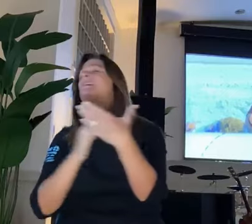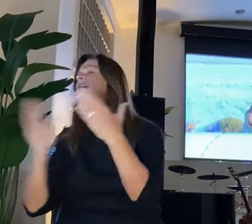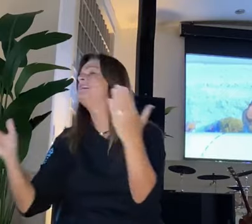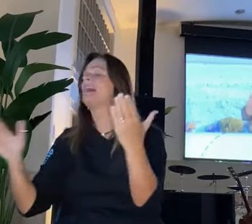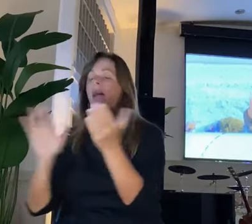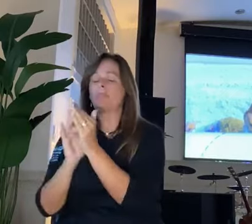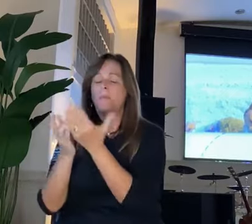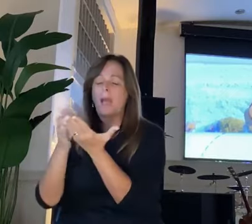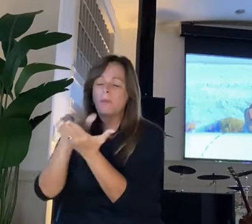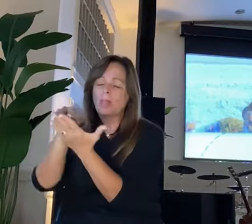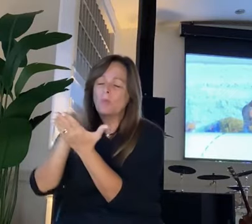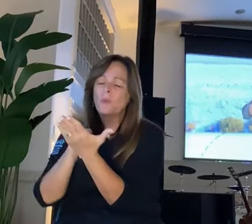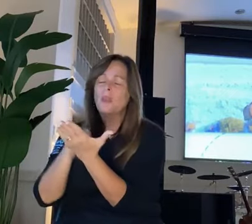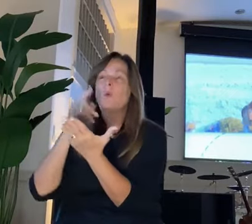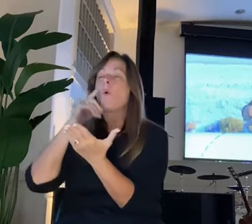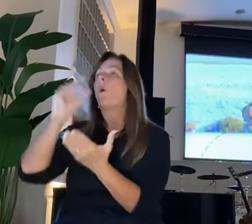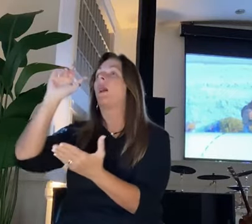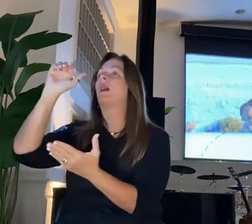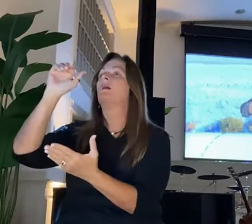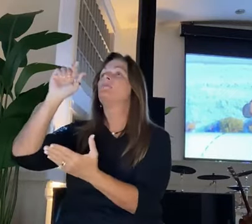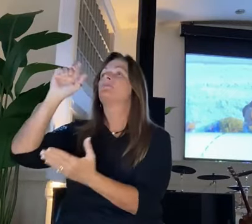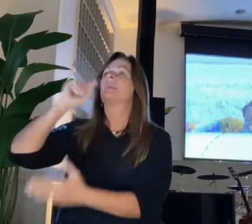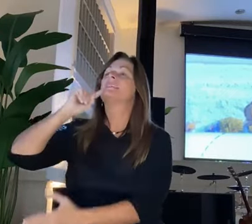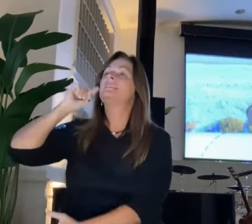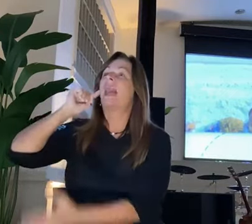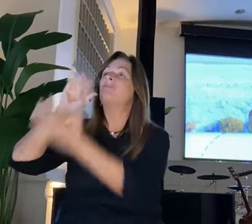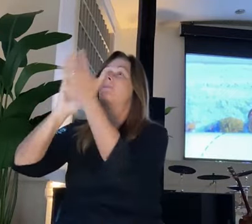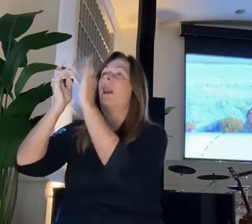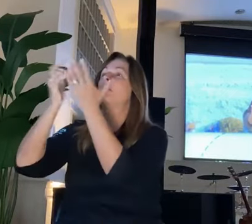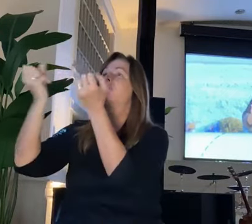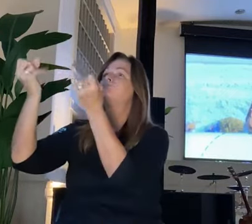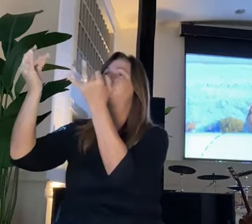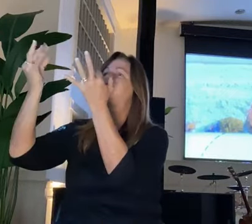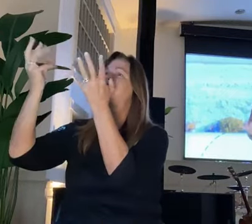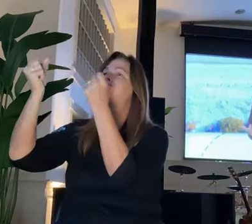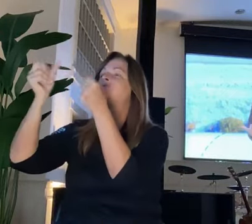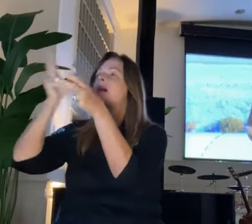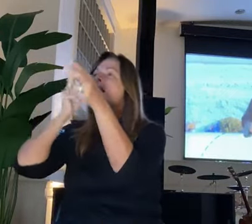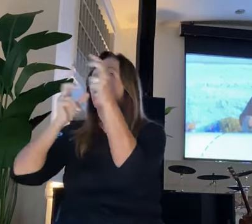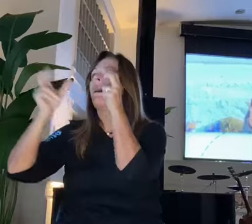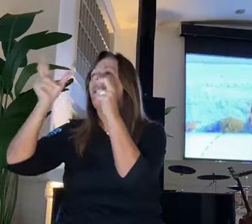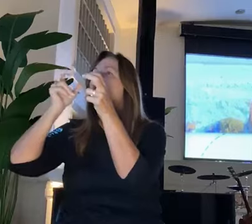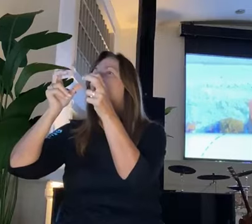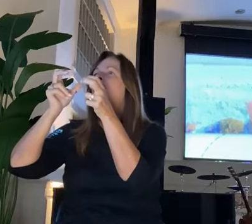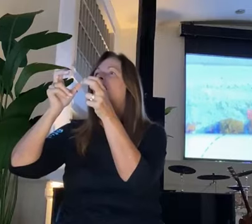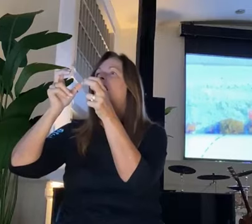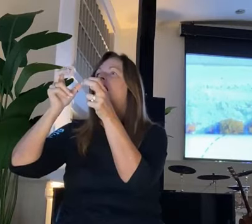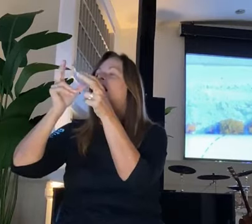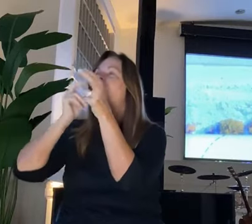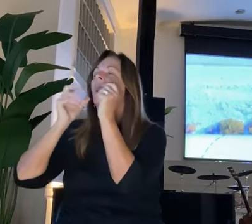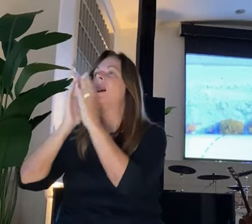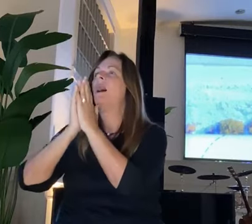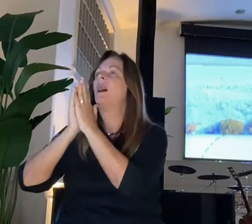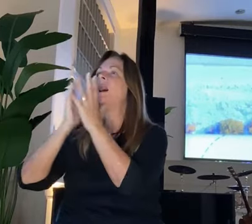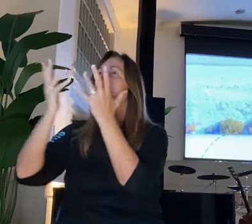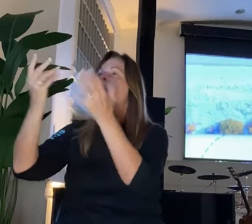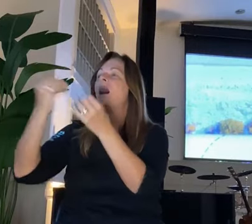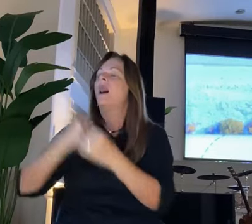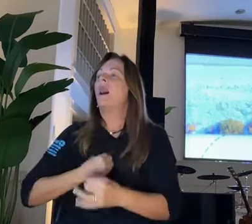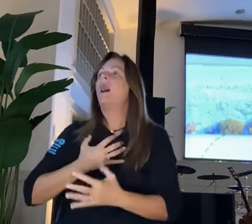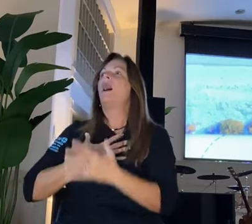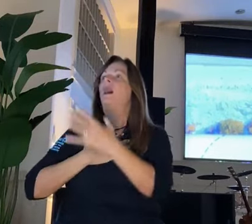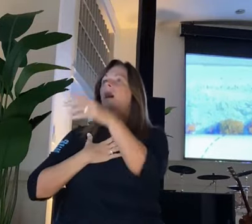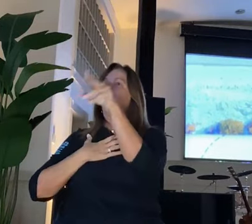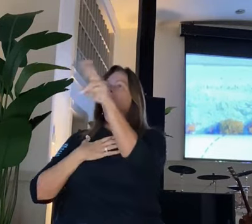Word and study the Word, you're actually giving the Holy Spirit something to work with. When I'm trying to make a decision, I'm praying, Holy Spirit, would you guide me in